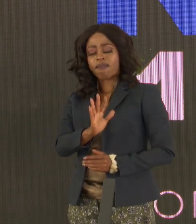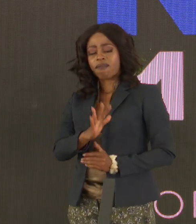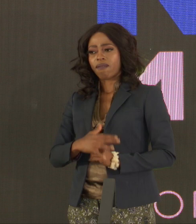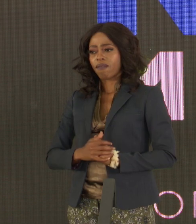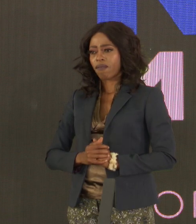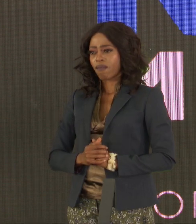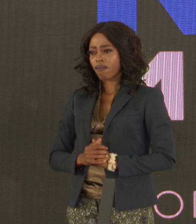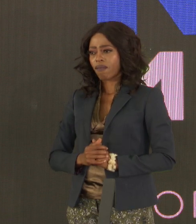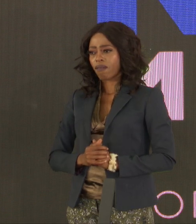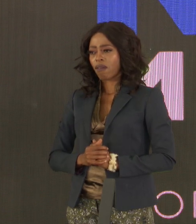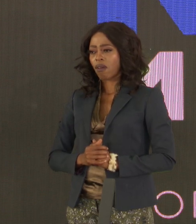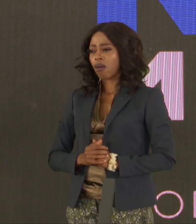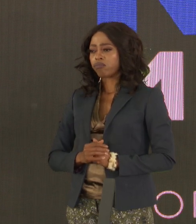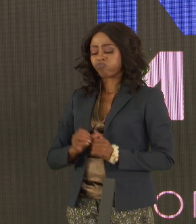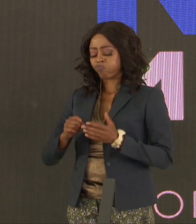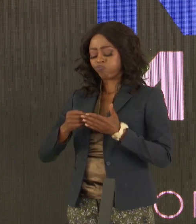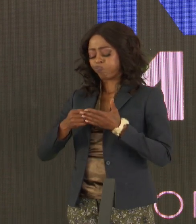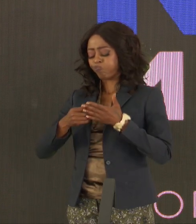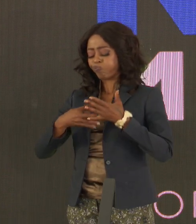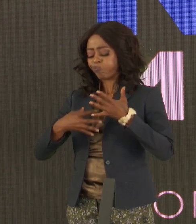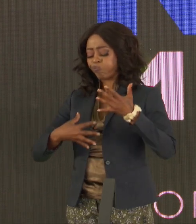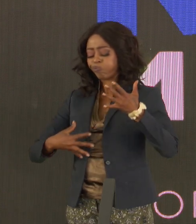I can go on and on.